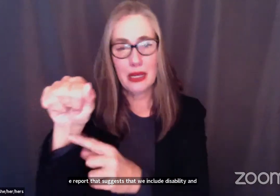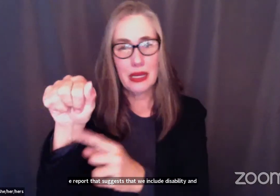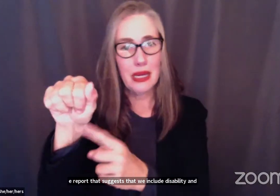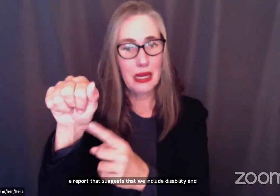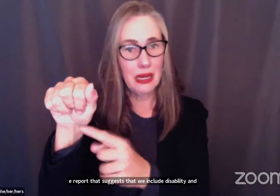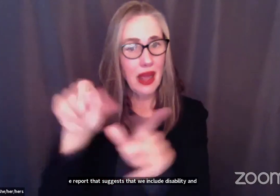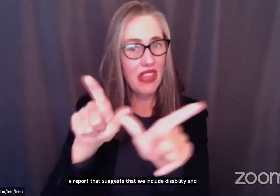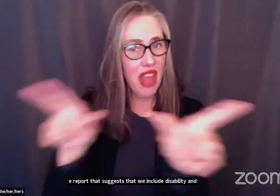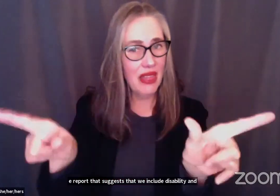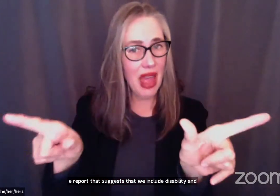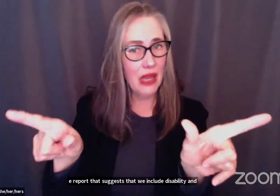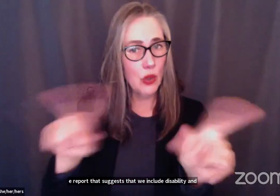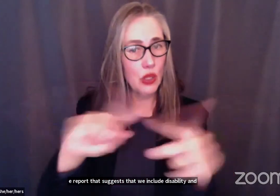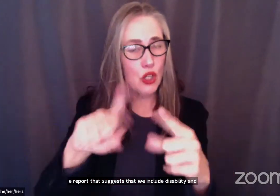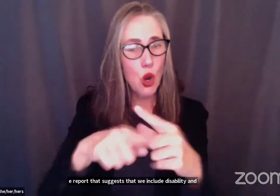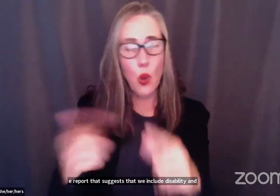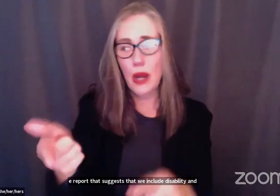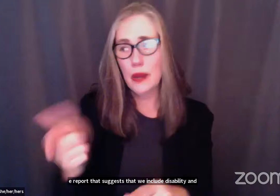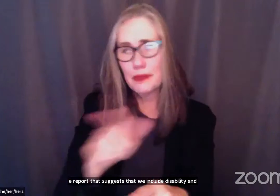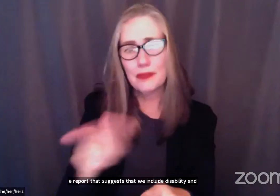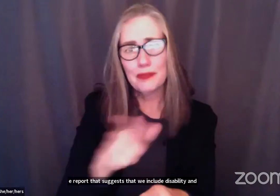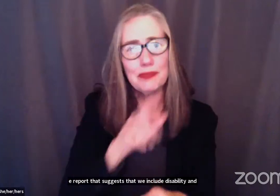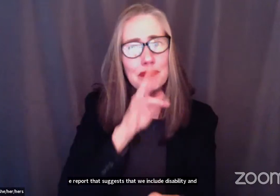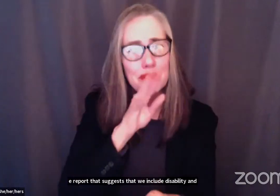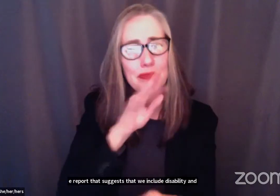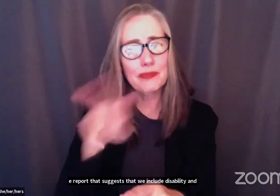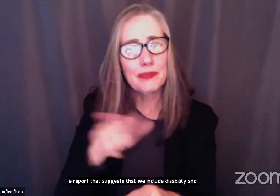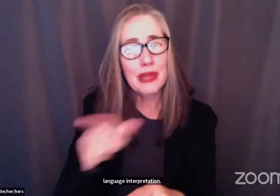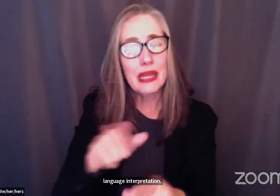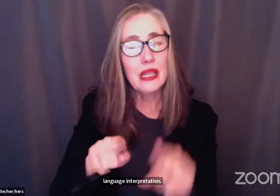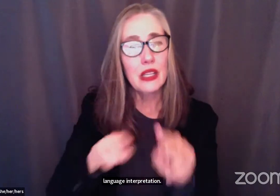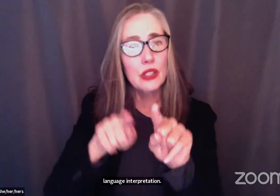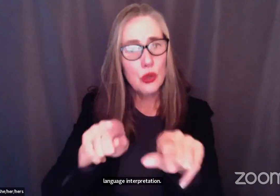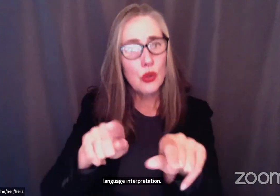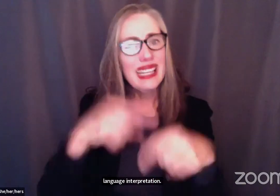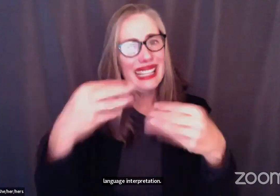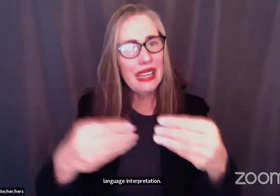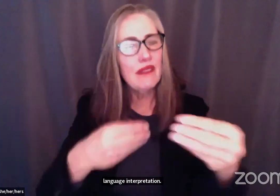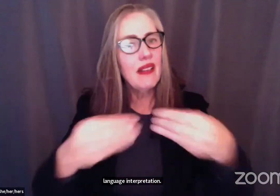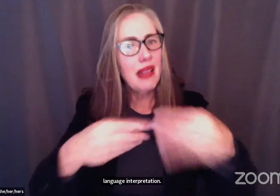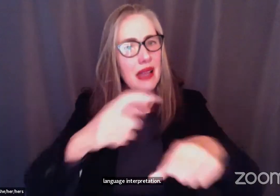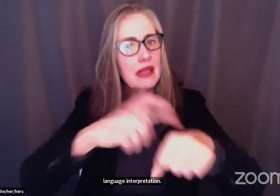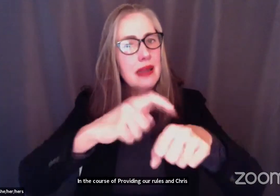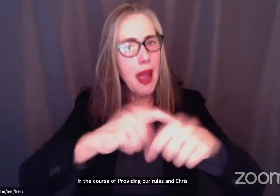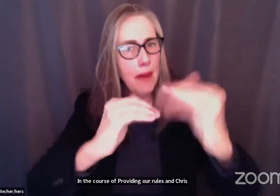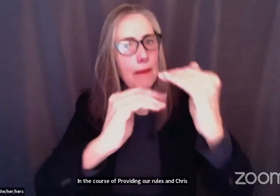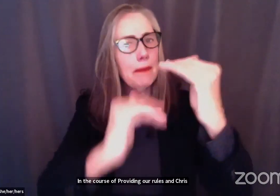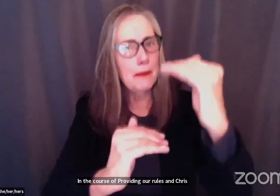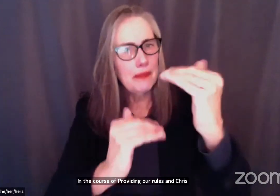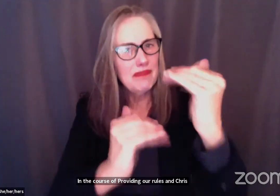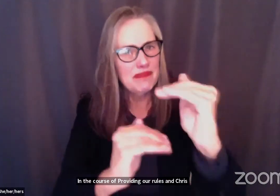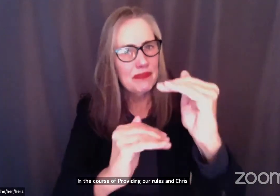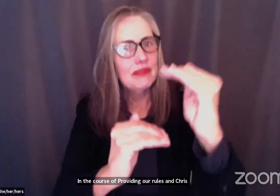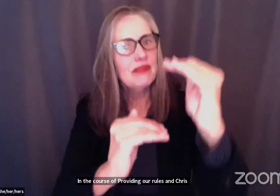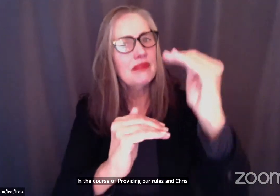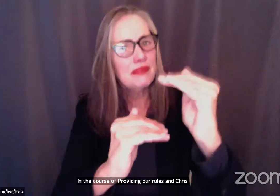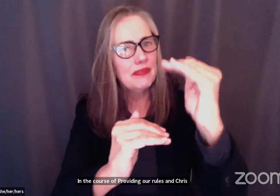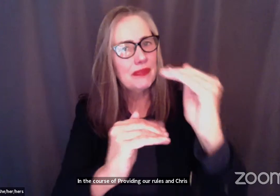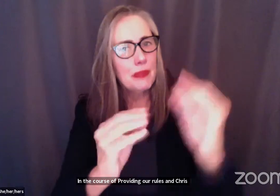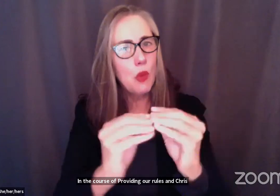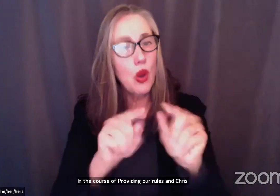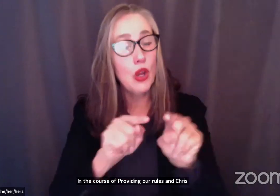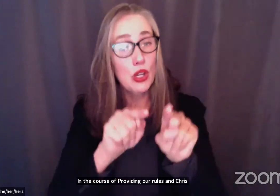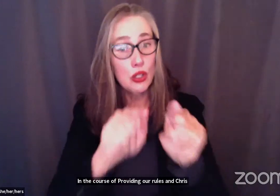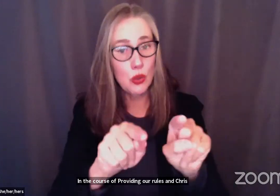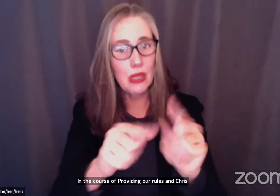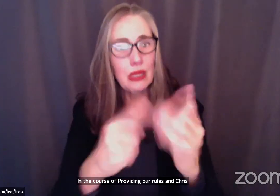language interpretation in the course of providing our rules and procedures for debate.